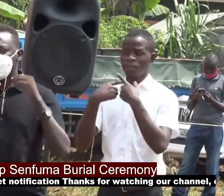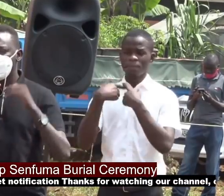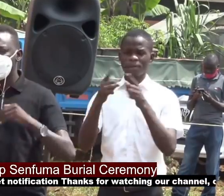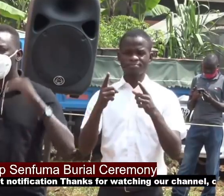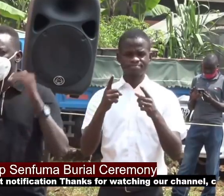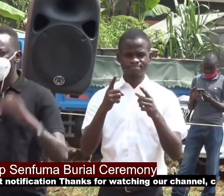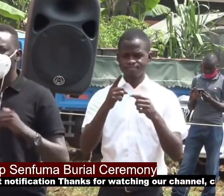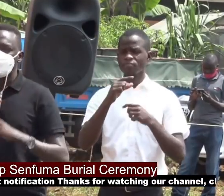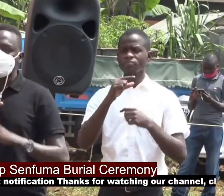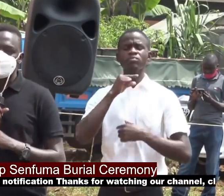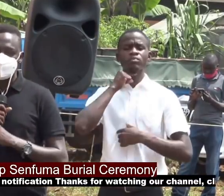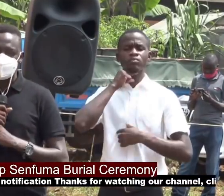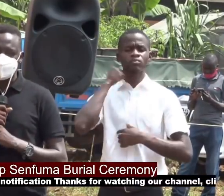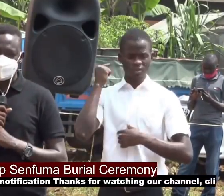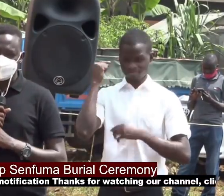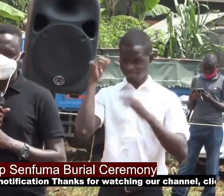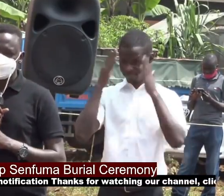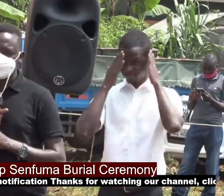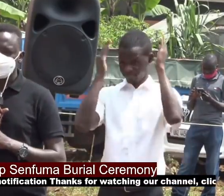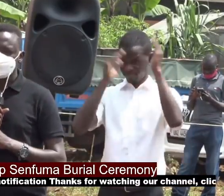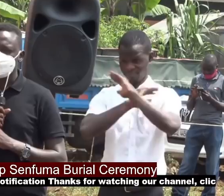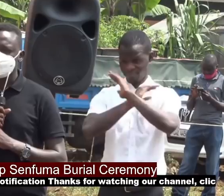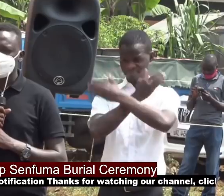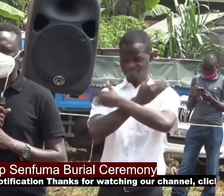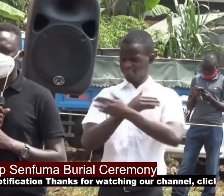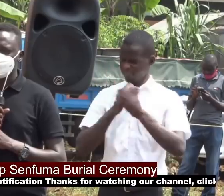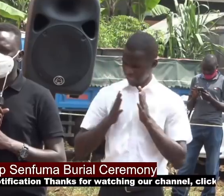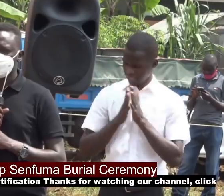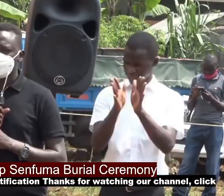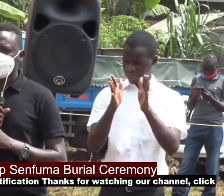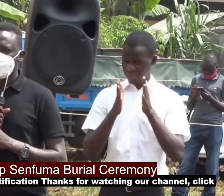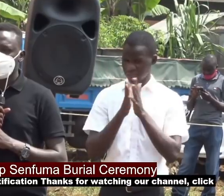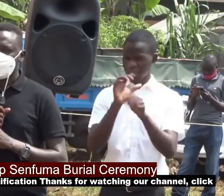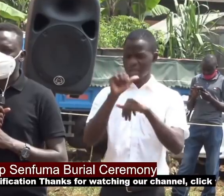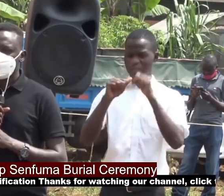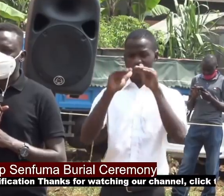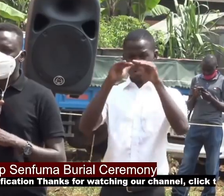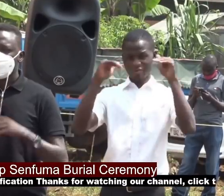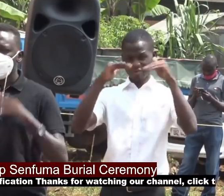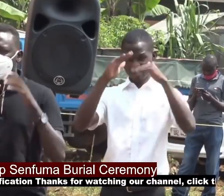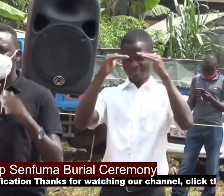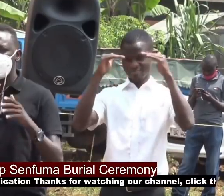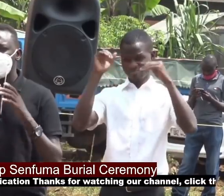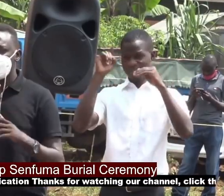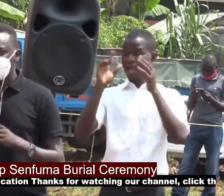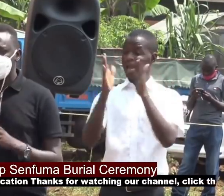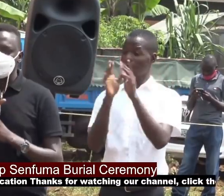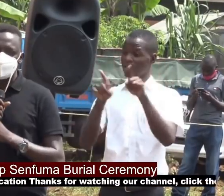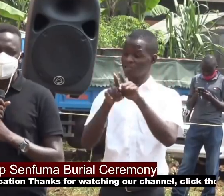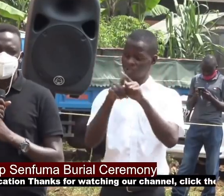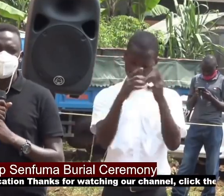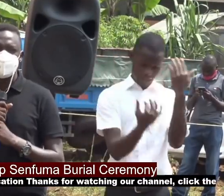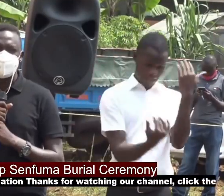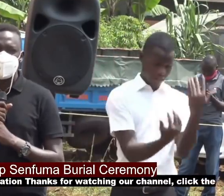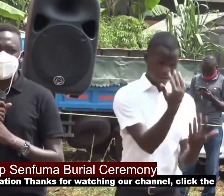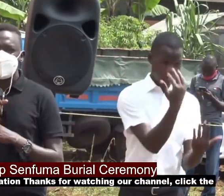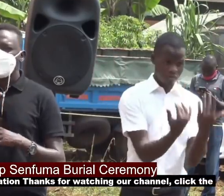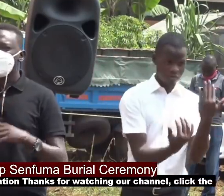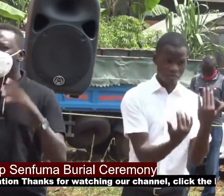yanyi nyonyole guru. But Pastor Senfuma well explained for me heaven negeyena and